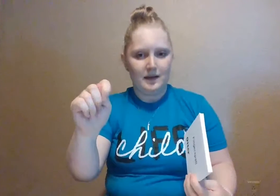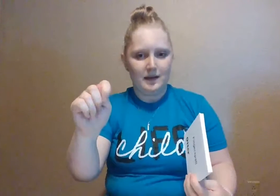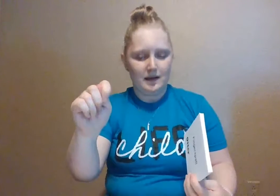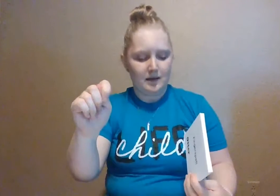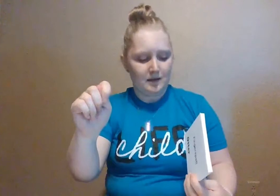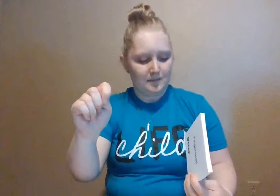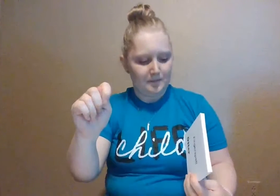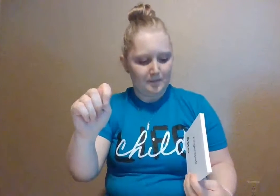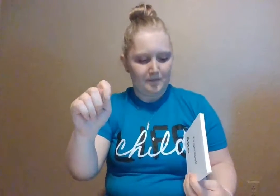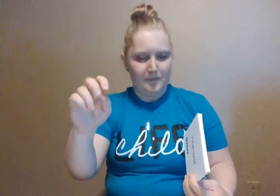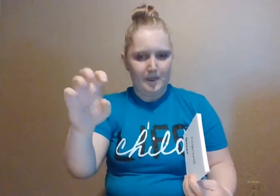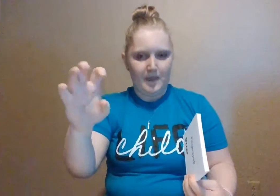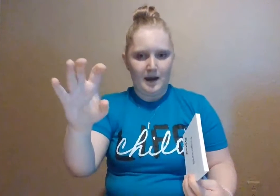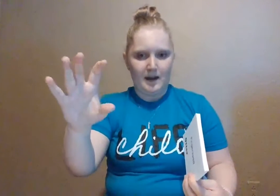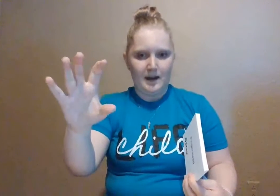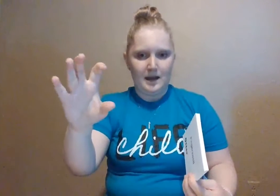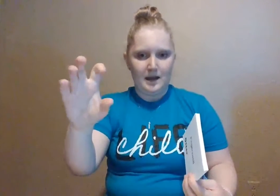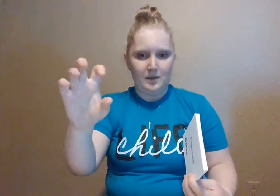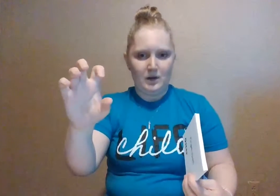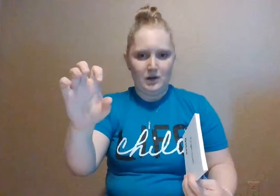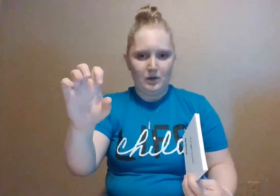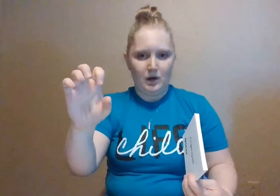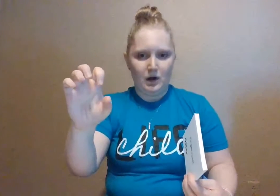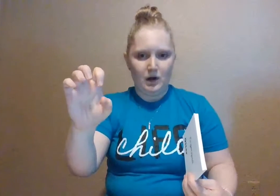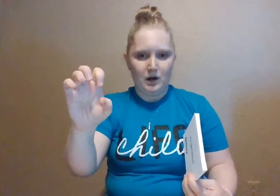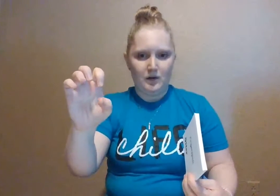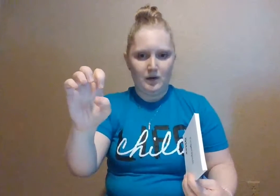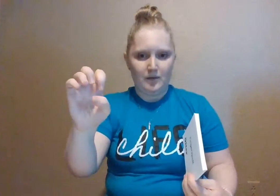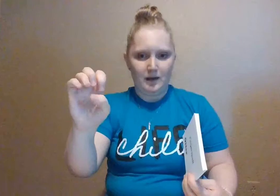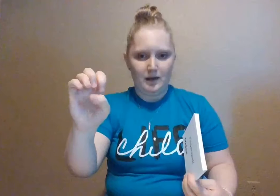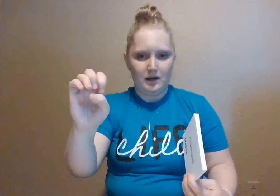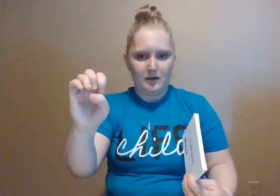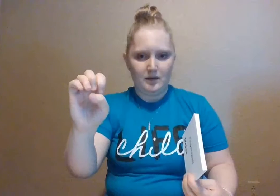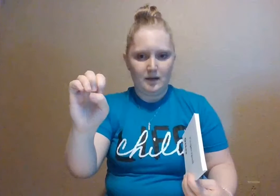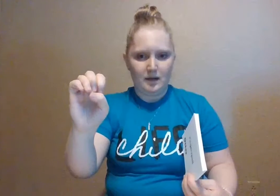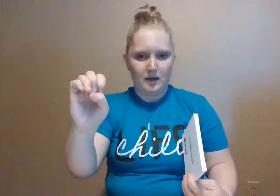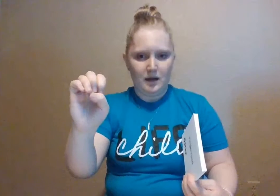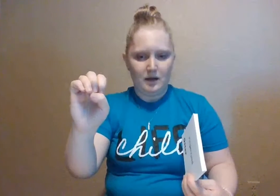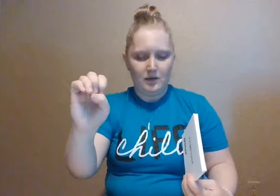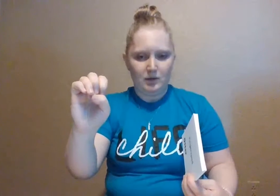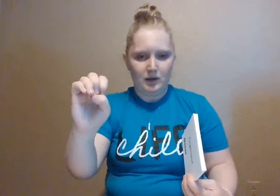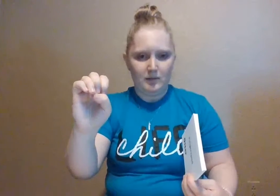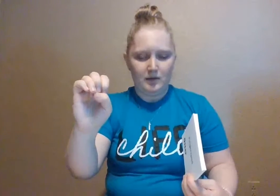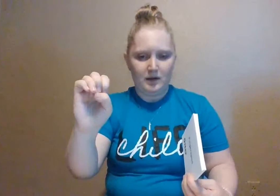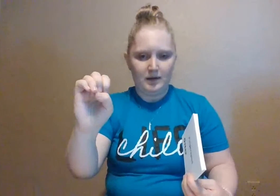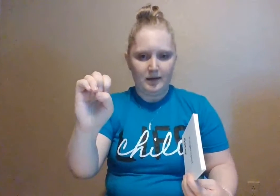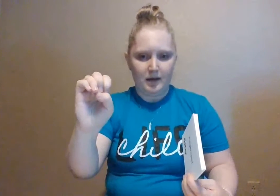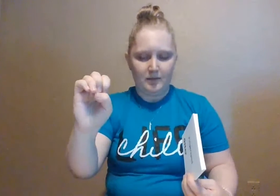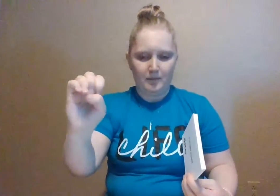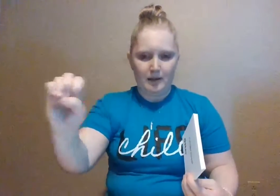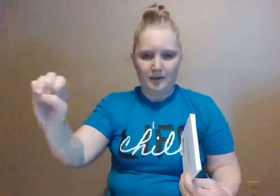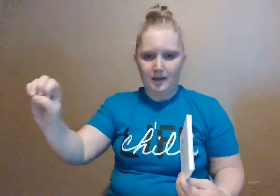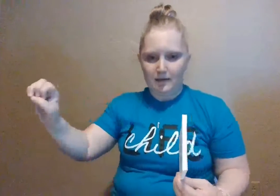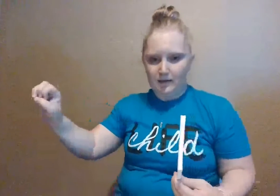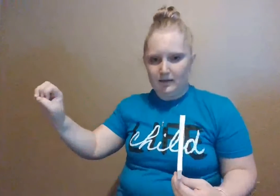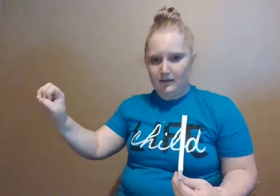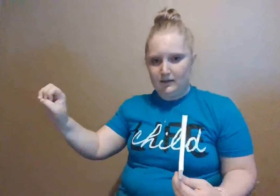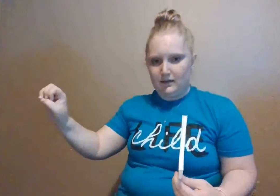O-T-T, and then an E, which you curve your fingers, and you bring them to your thumb like this.